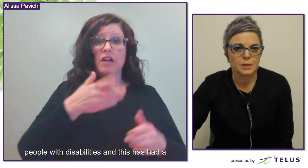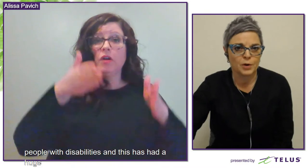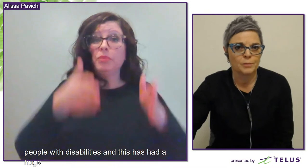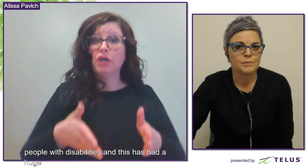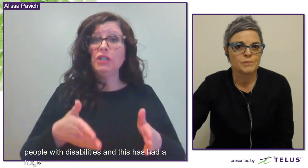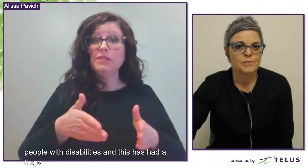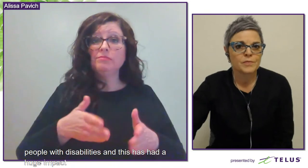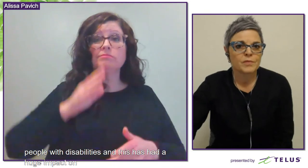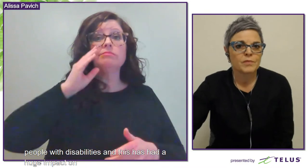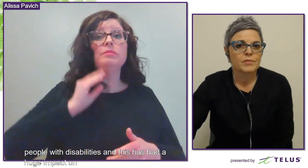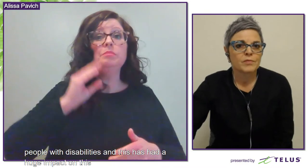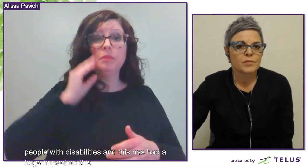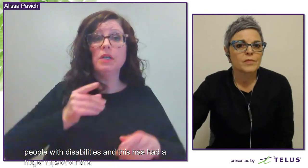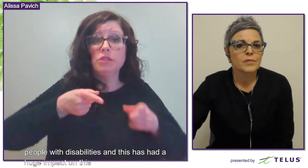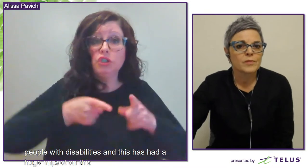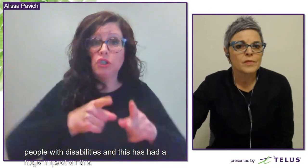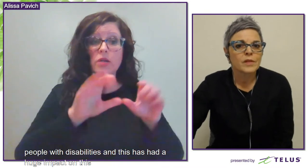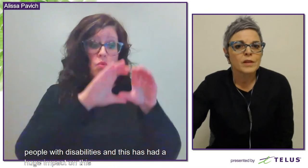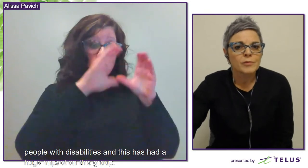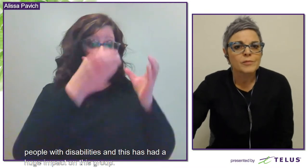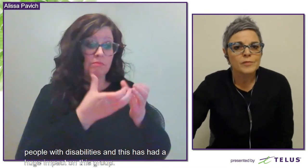group of people.